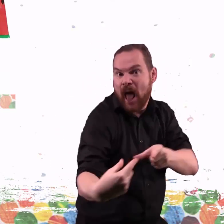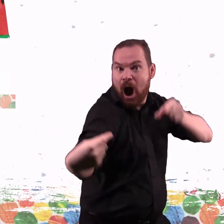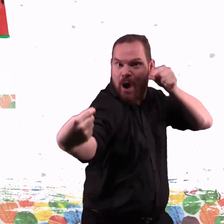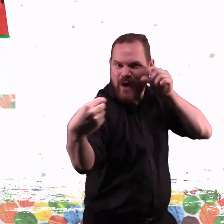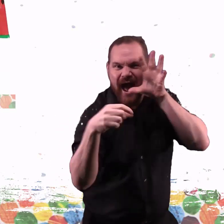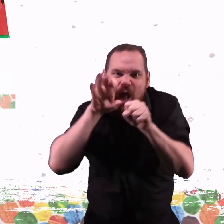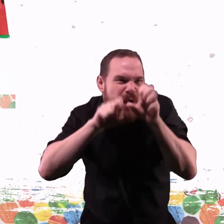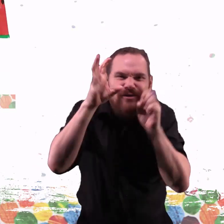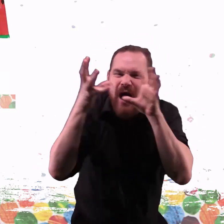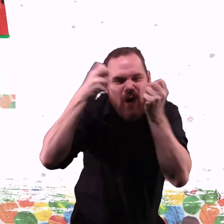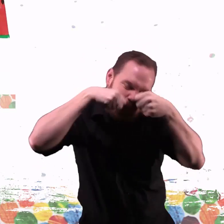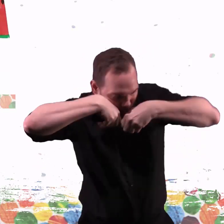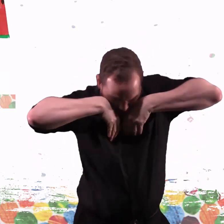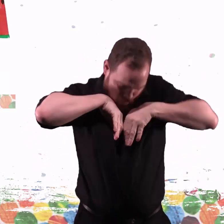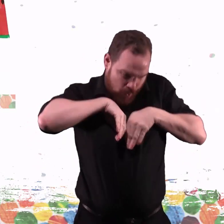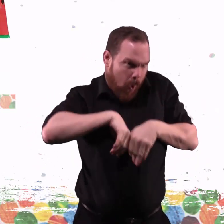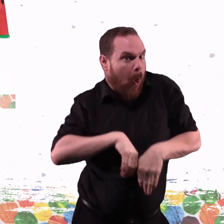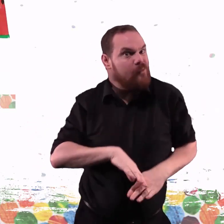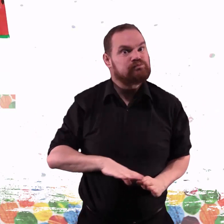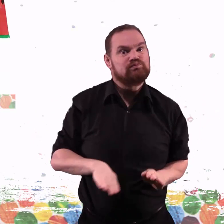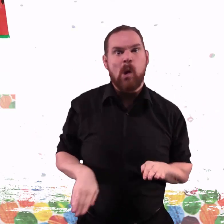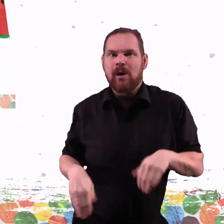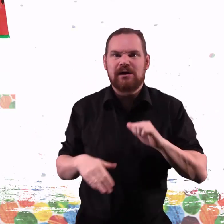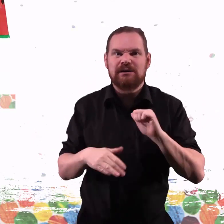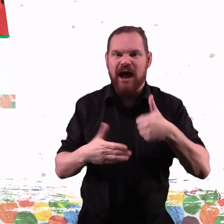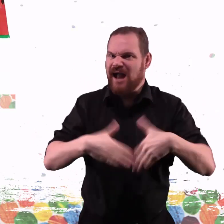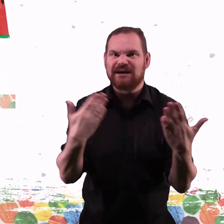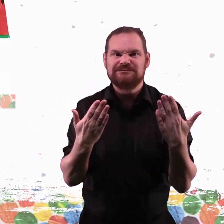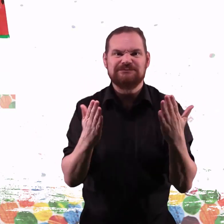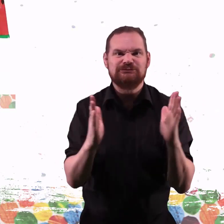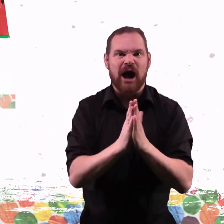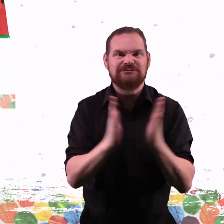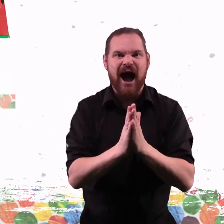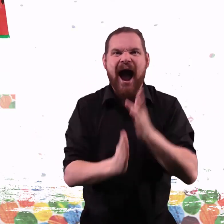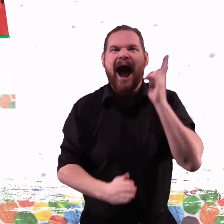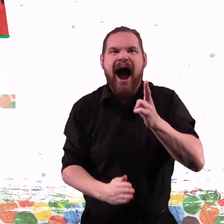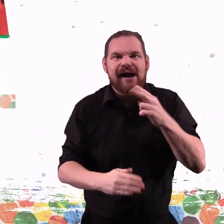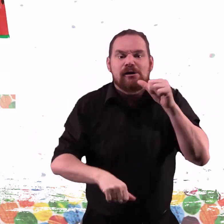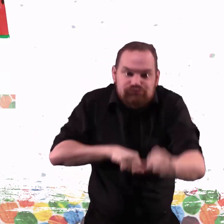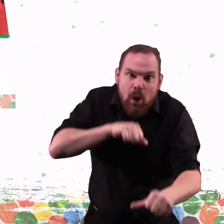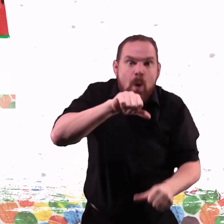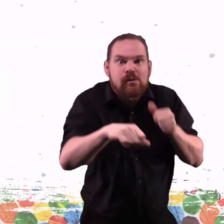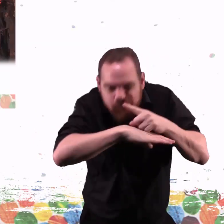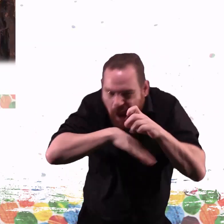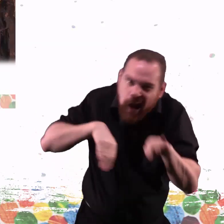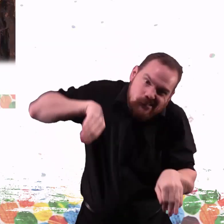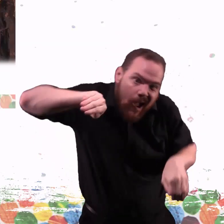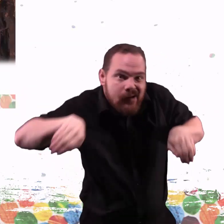of watermelon. And all of that food sat in his belly until he had a stomachache. The next